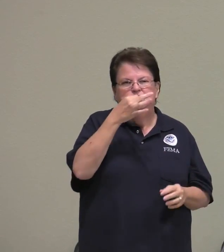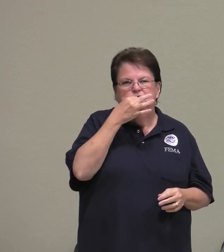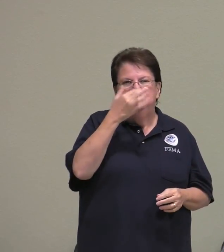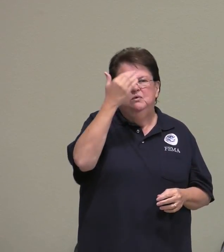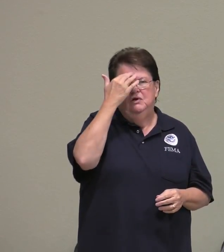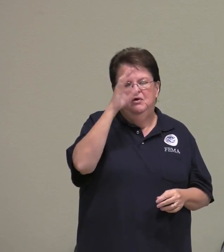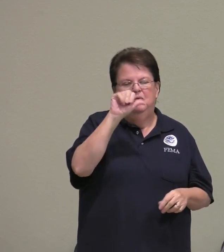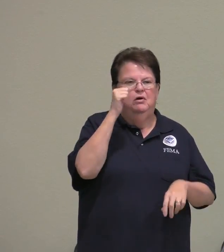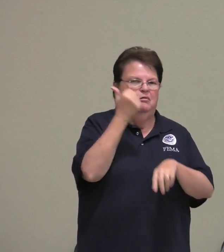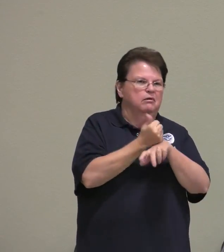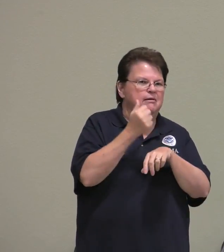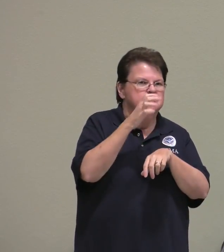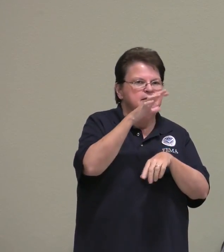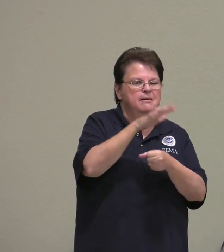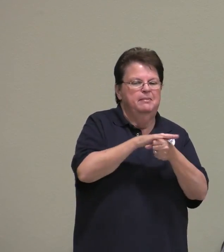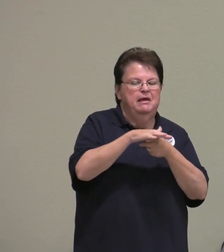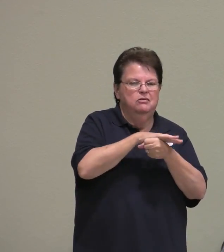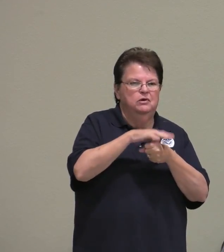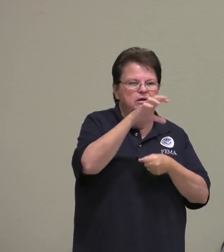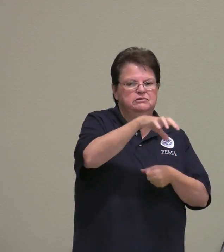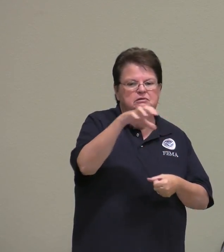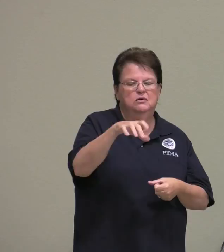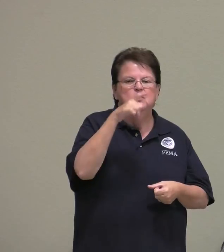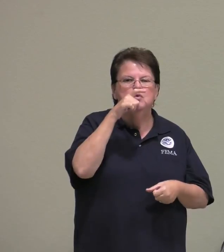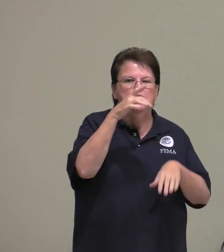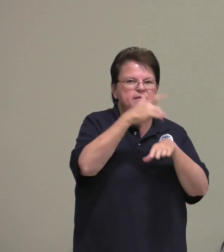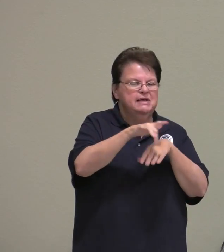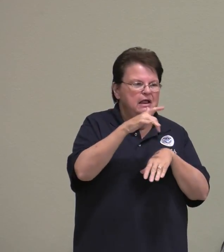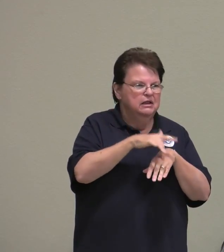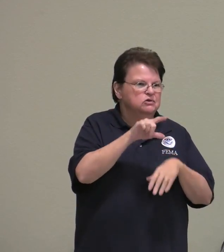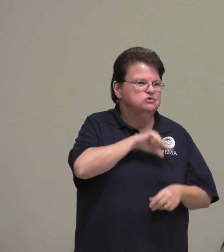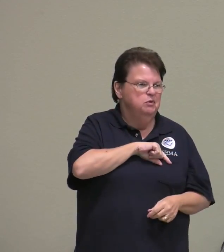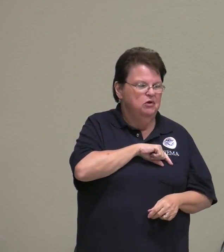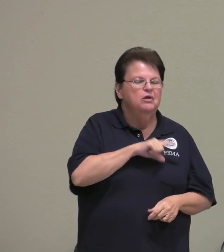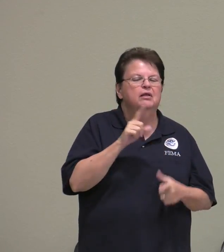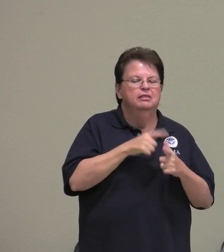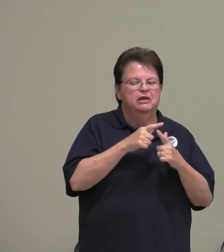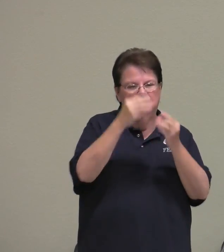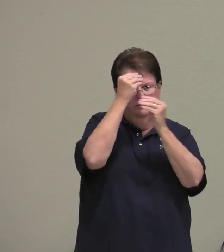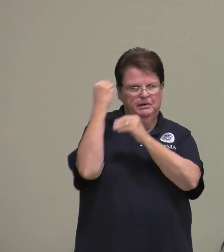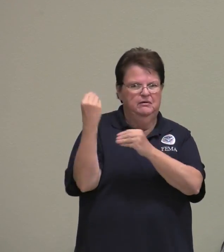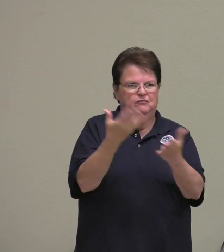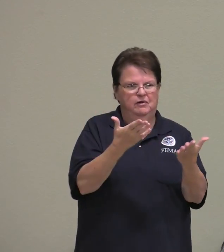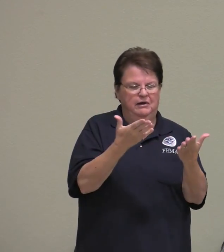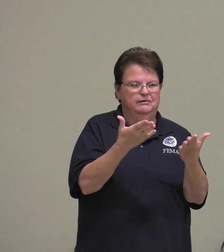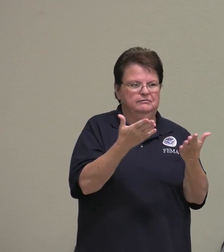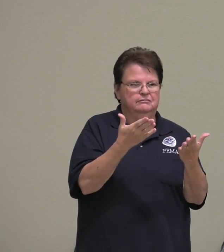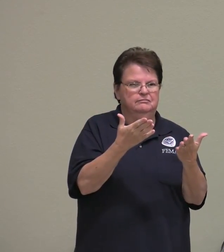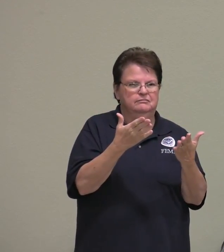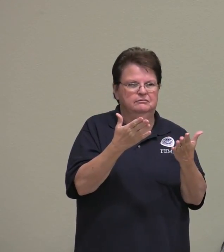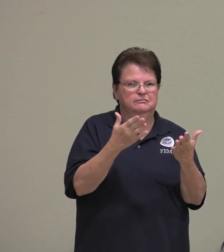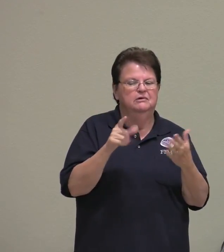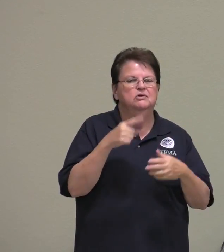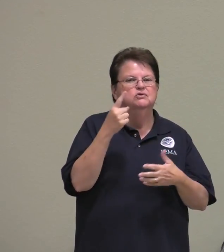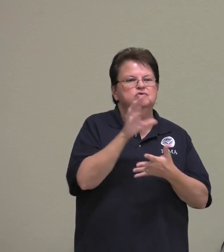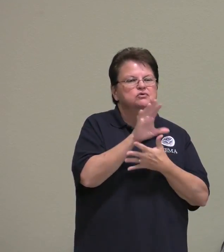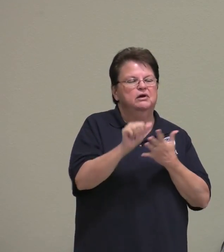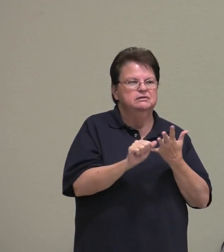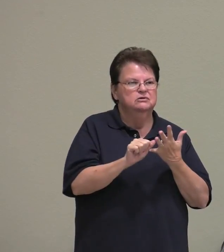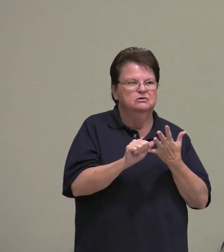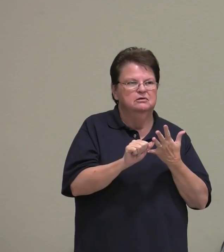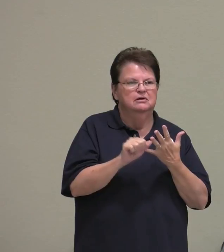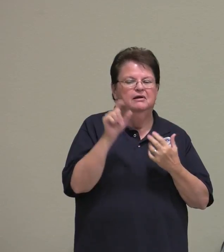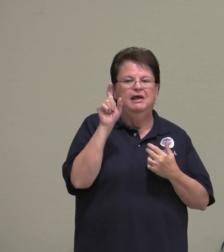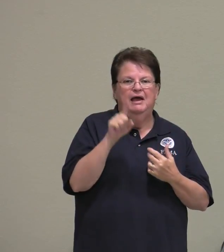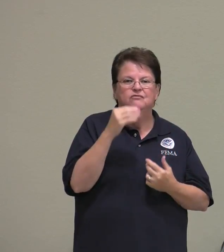as we know where those sites will be, who is eligible for those, you will be notified by that. A couple of criteria. You